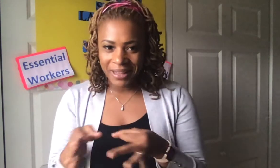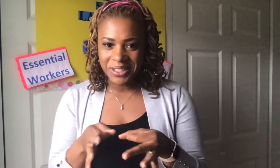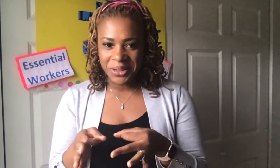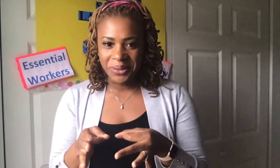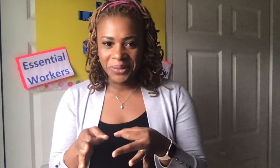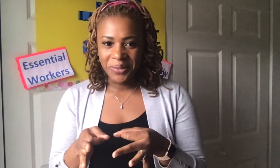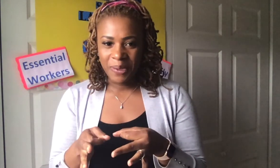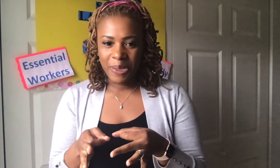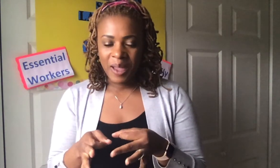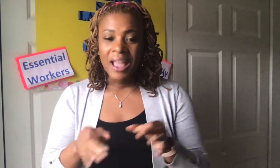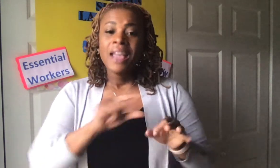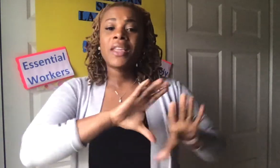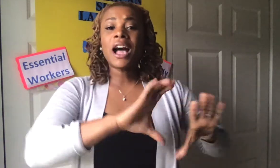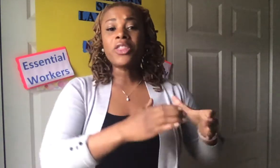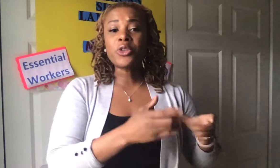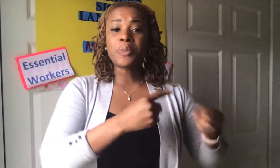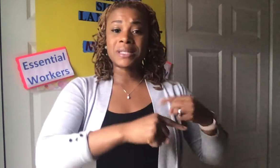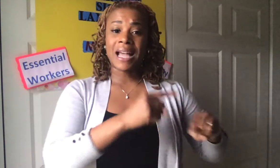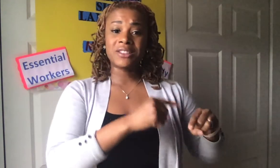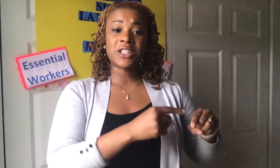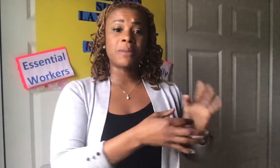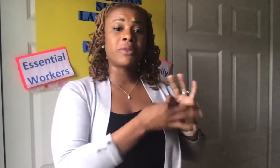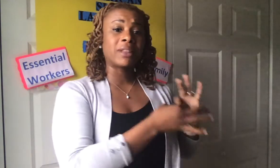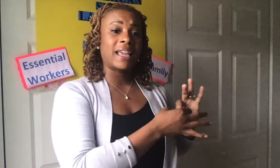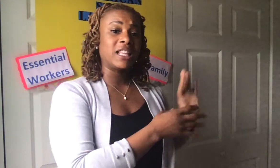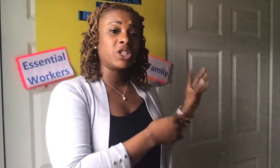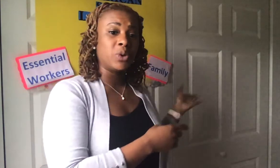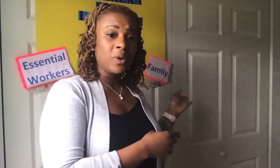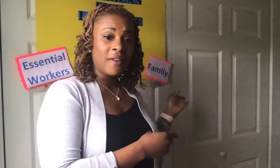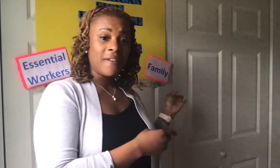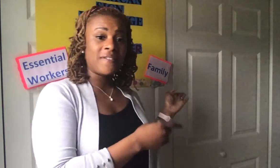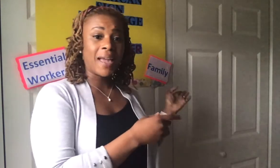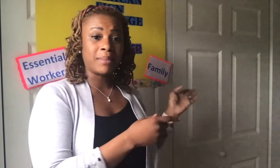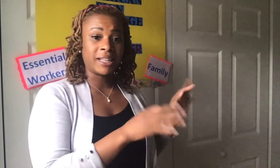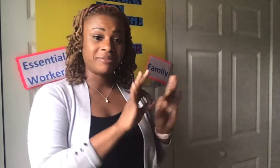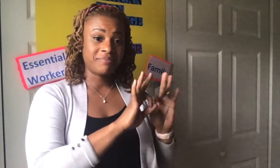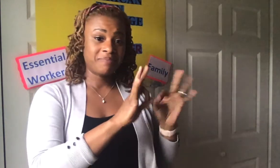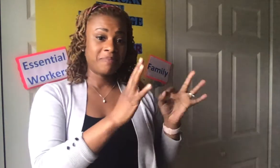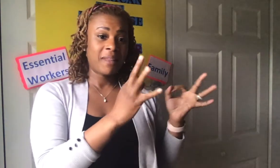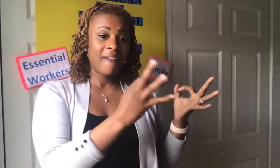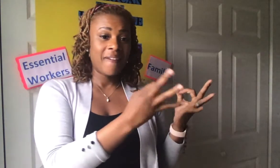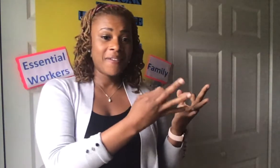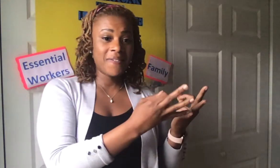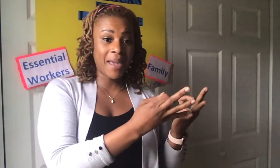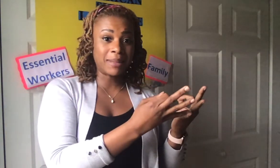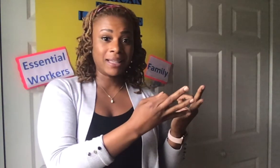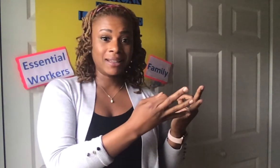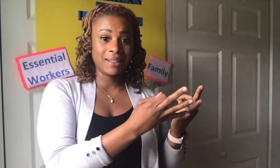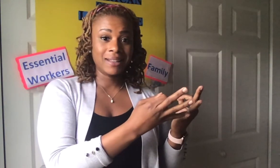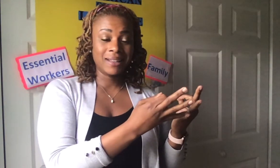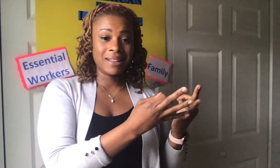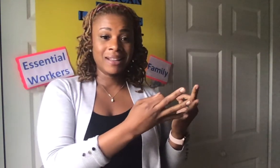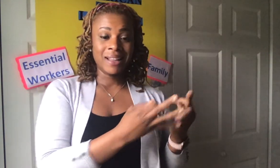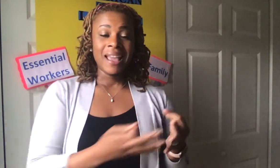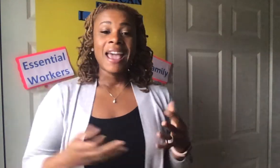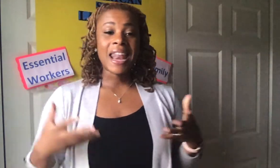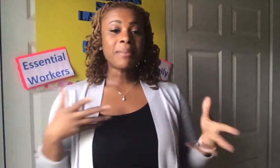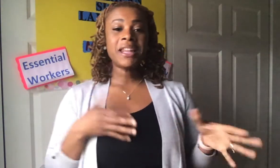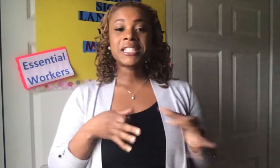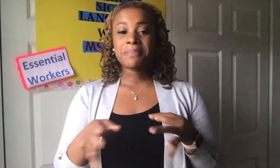you. The other group of signs is going to be related to family. Family. And I'm going to